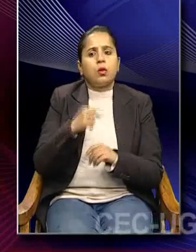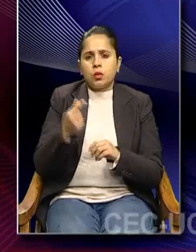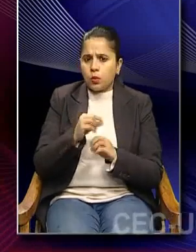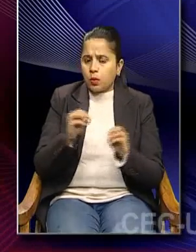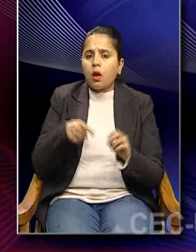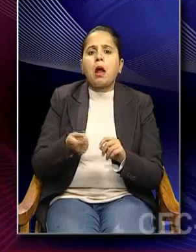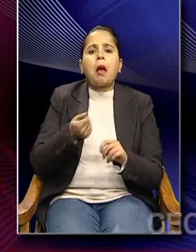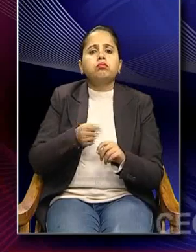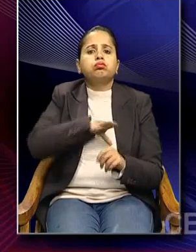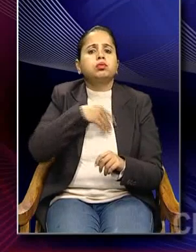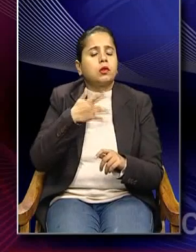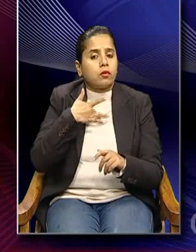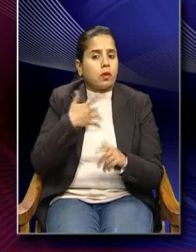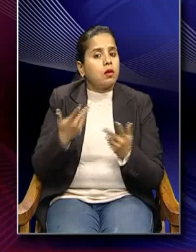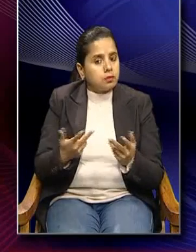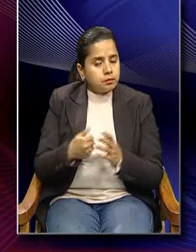expenditure?